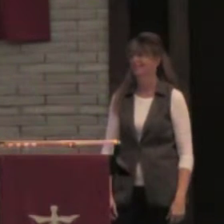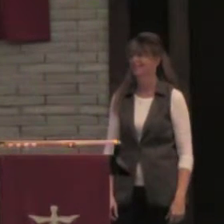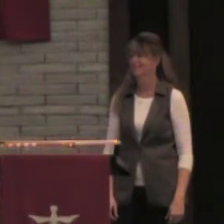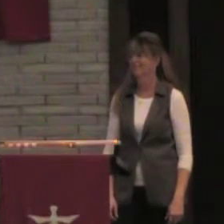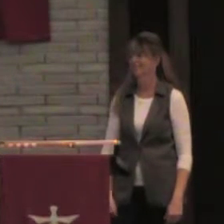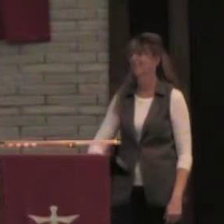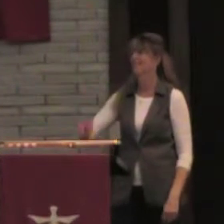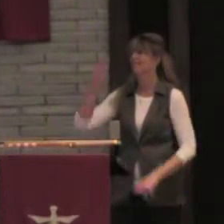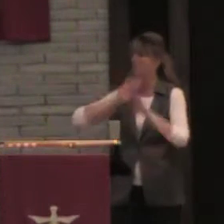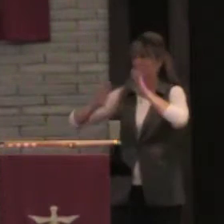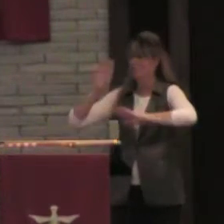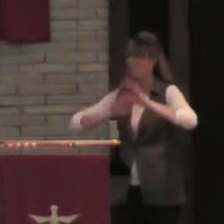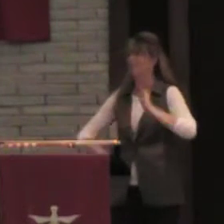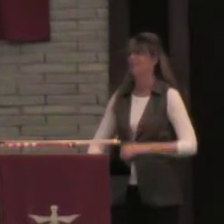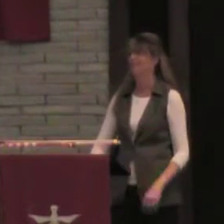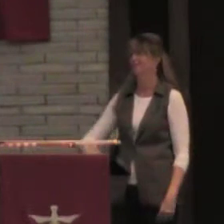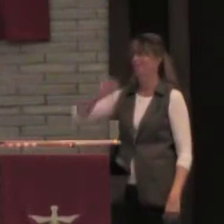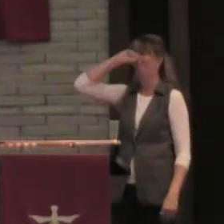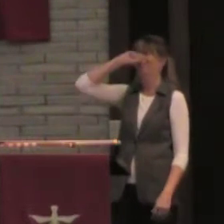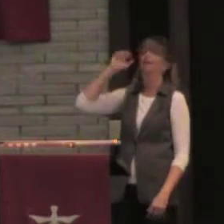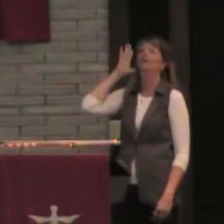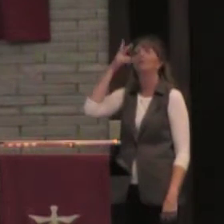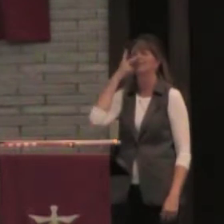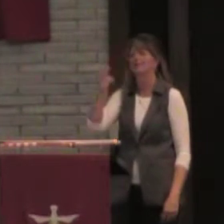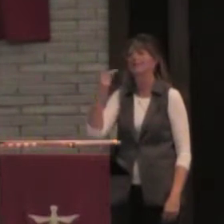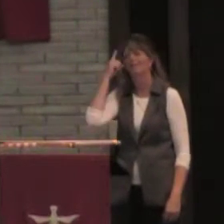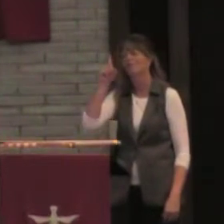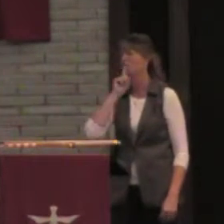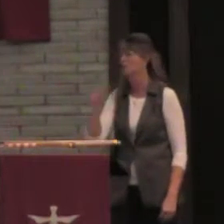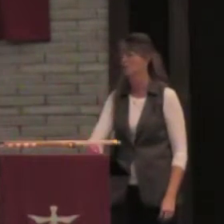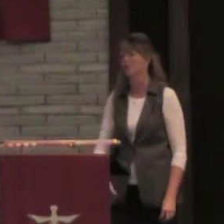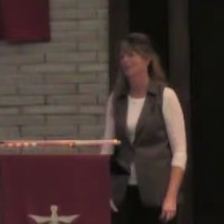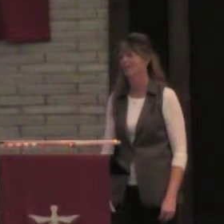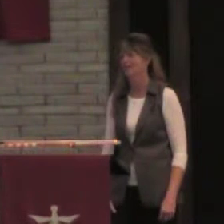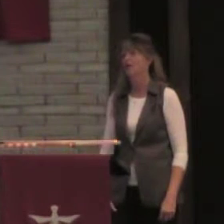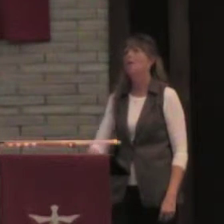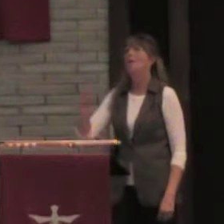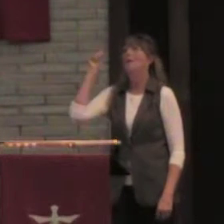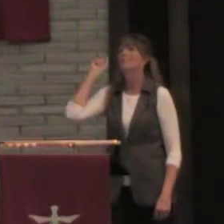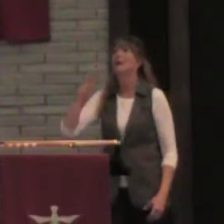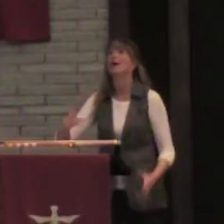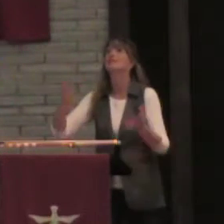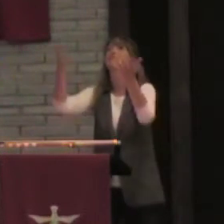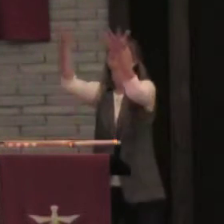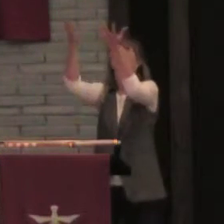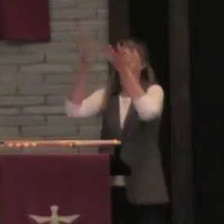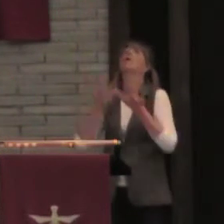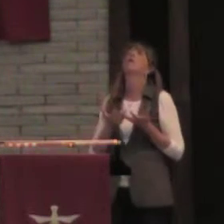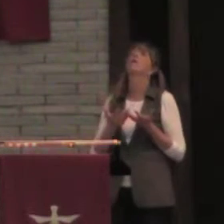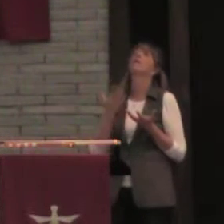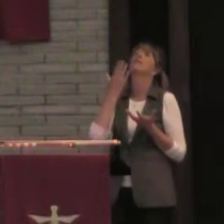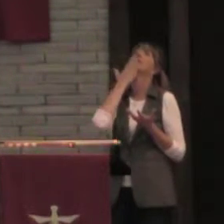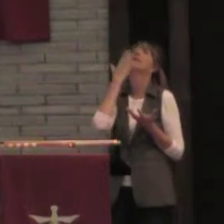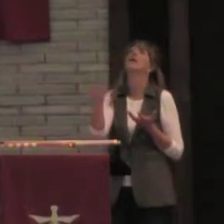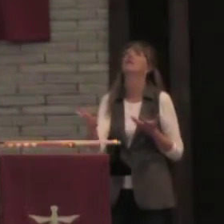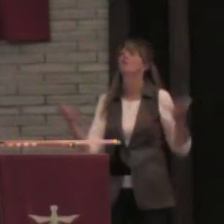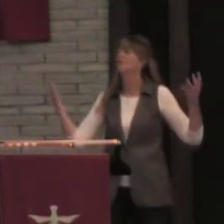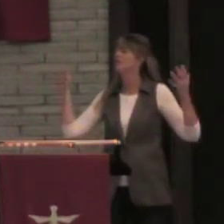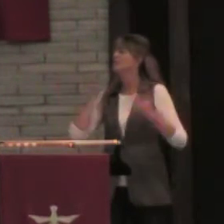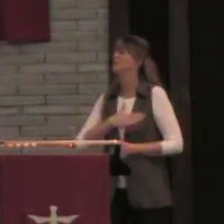you're going to see them be frustrated. It's very frustrating. You will see that for sure. You must